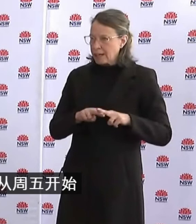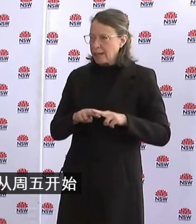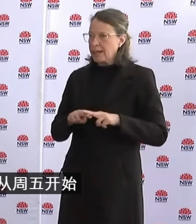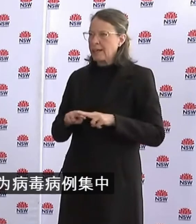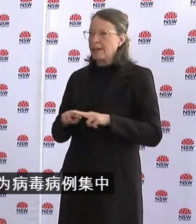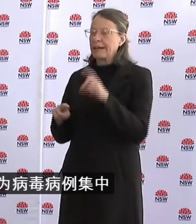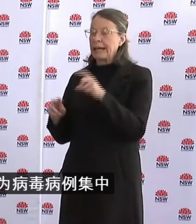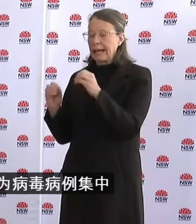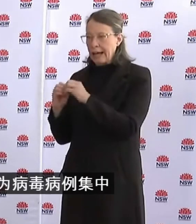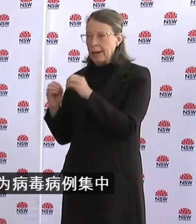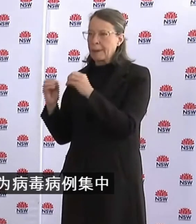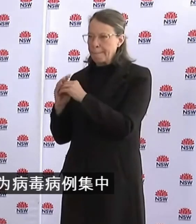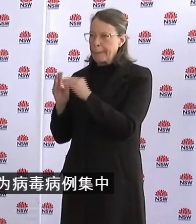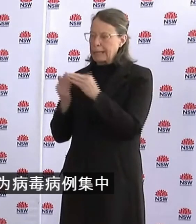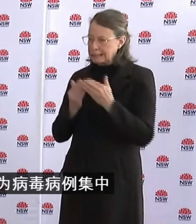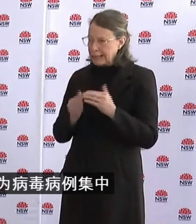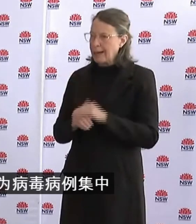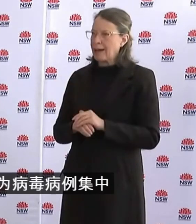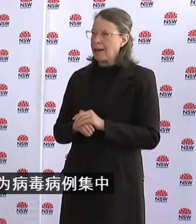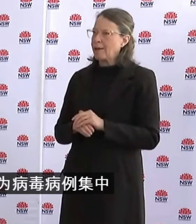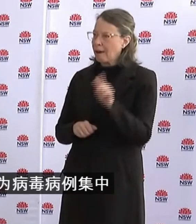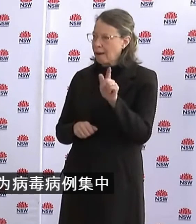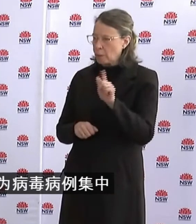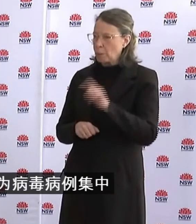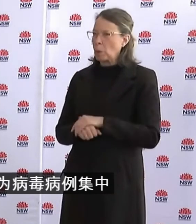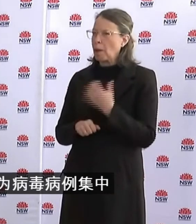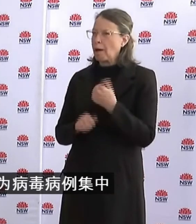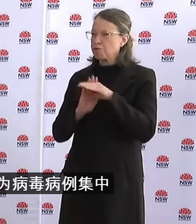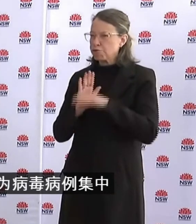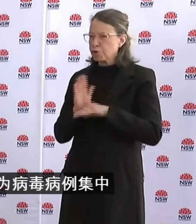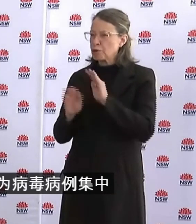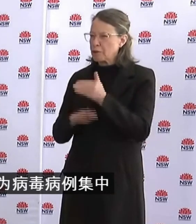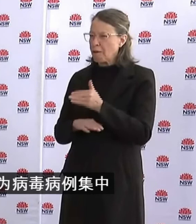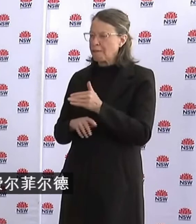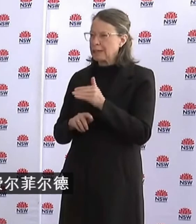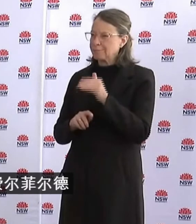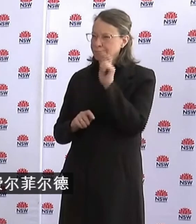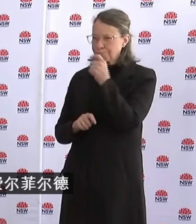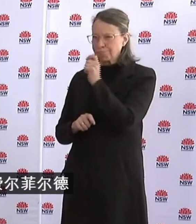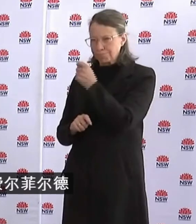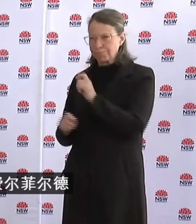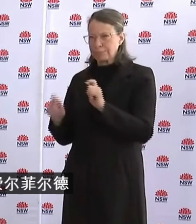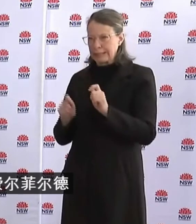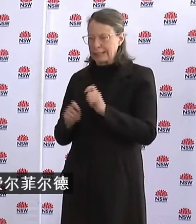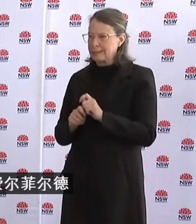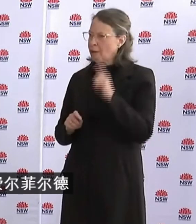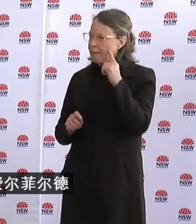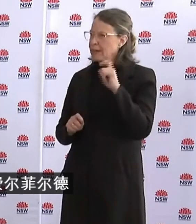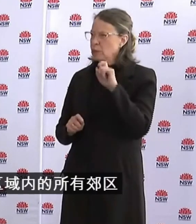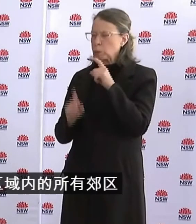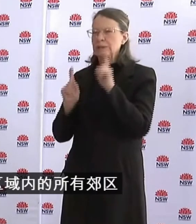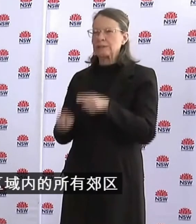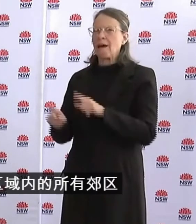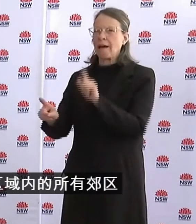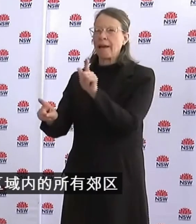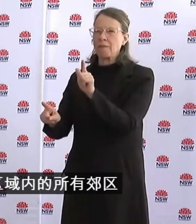Friday. So at this stage, as a priority because of the concentration of virus cases, obviously anyone leaving the Fairfield